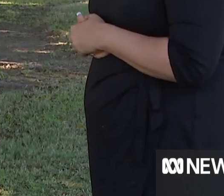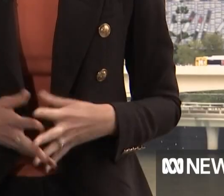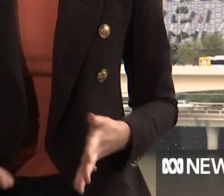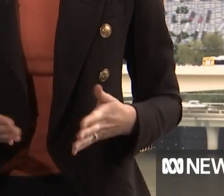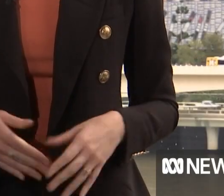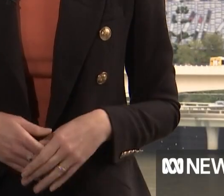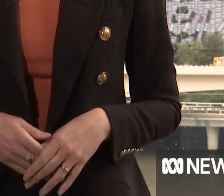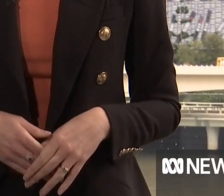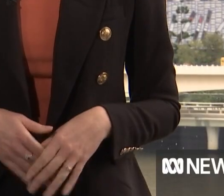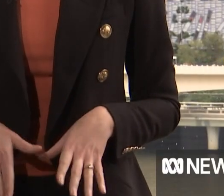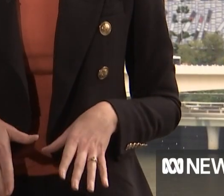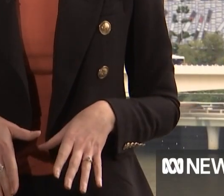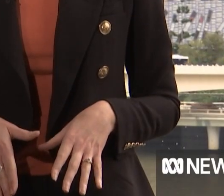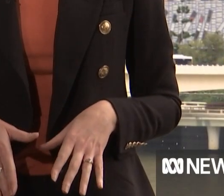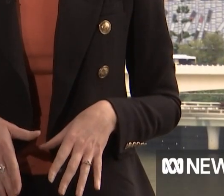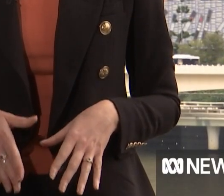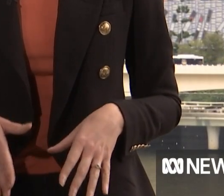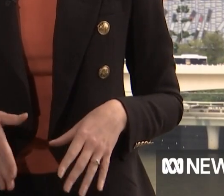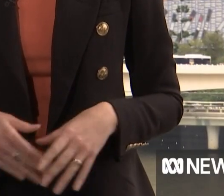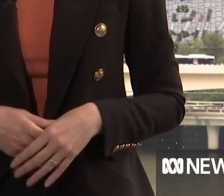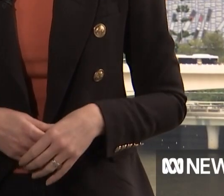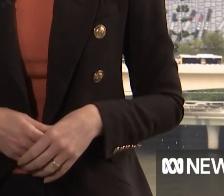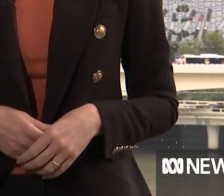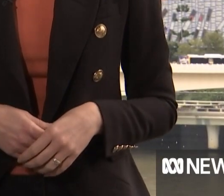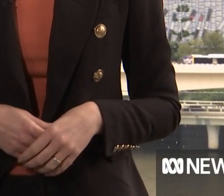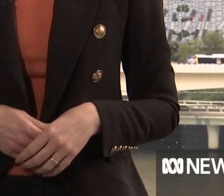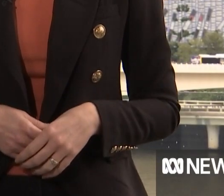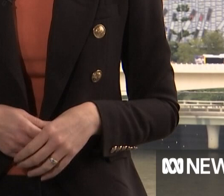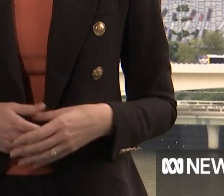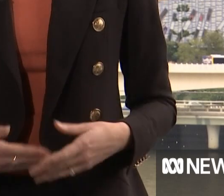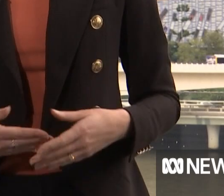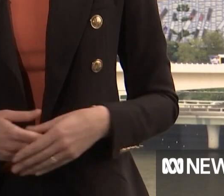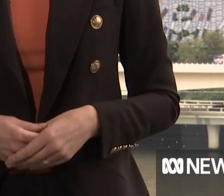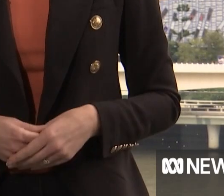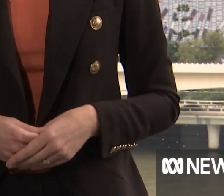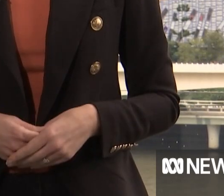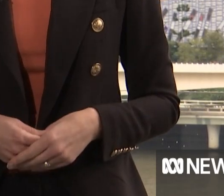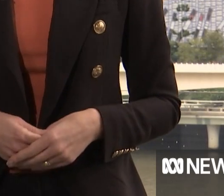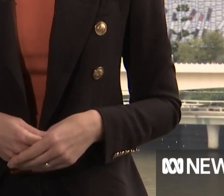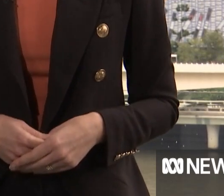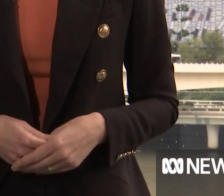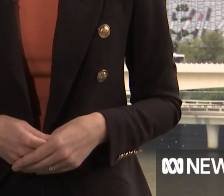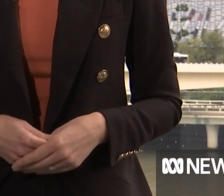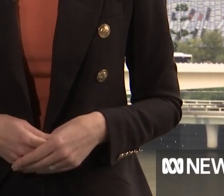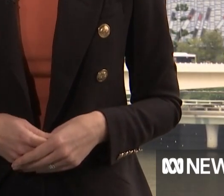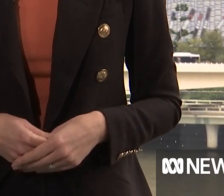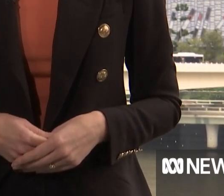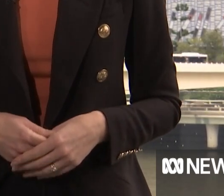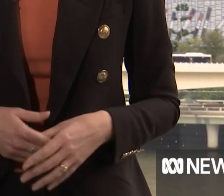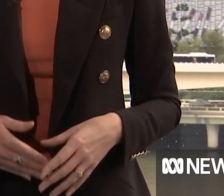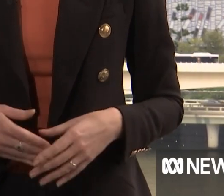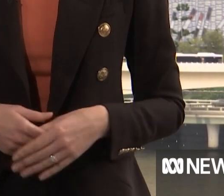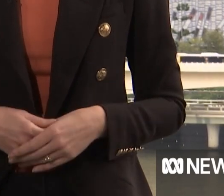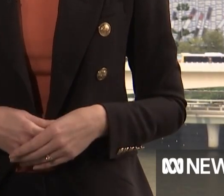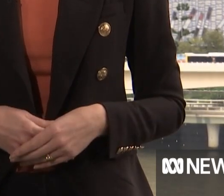understand anything. Queensland Health says it's not possible to comment on individual cases. Despite the stories we've been told, it says